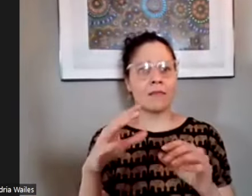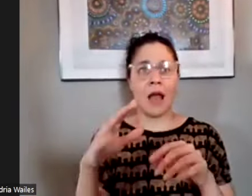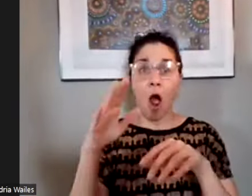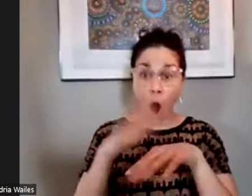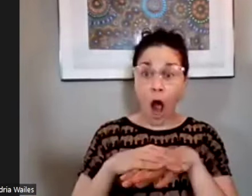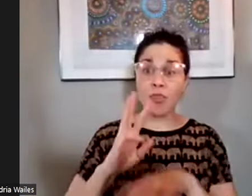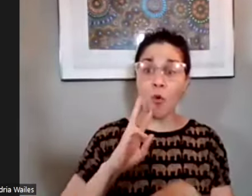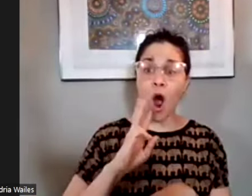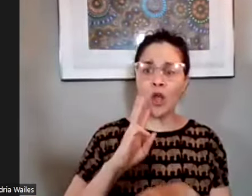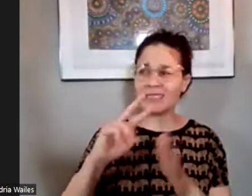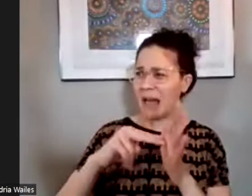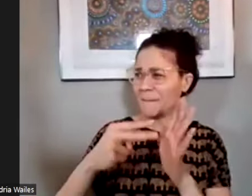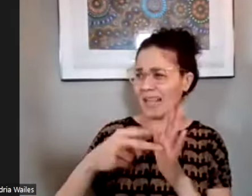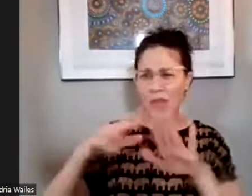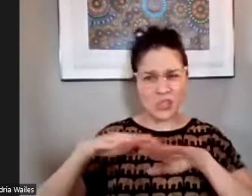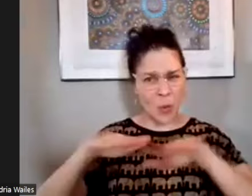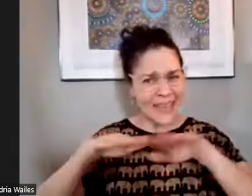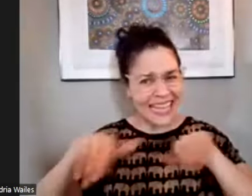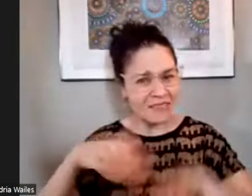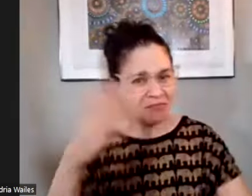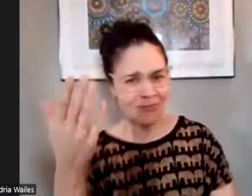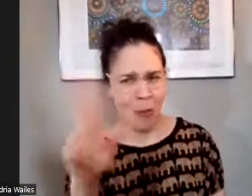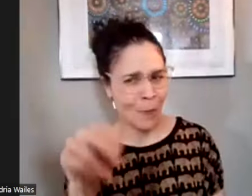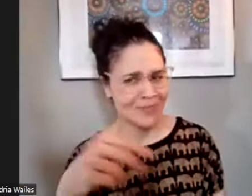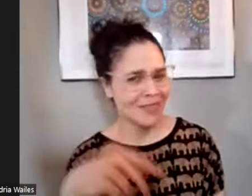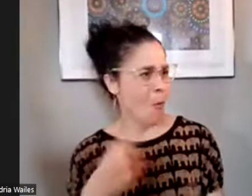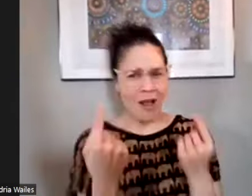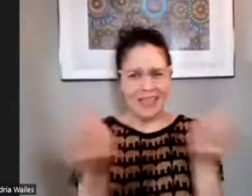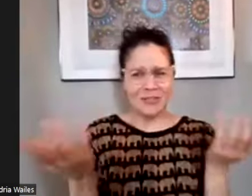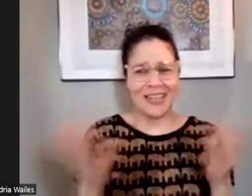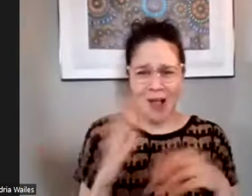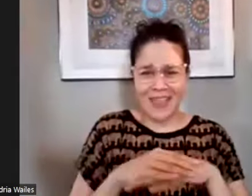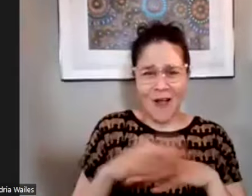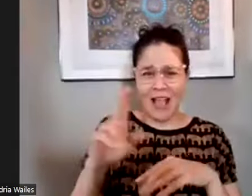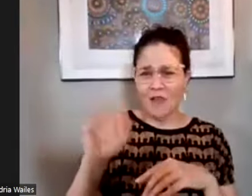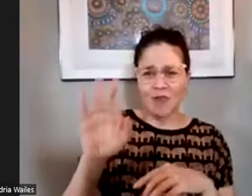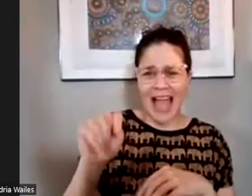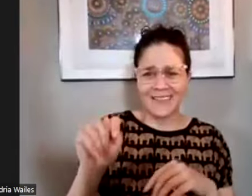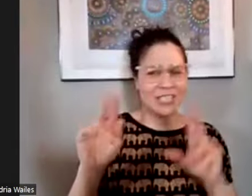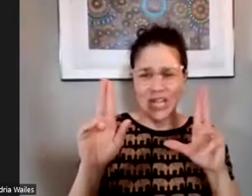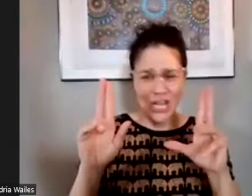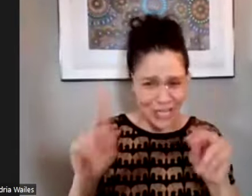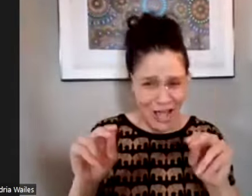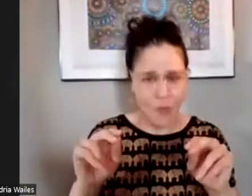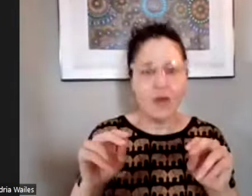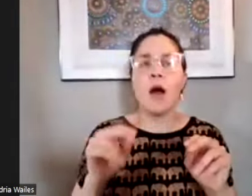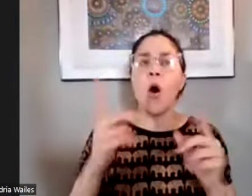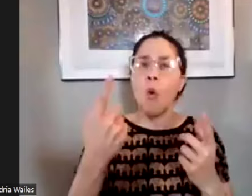that they're gambling, right? And then on the water, it's like, does that mean they're swimming? No, right? Are they floating on a